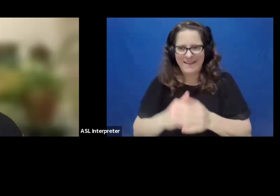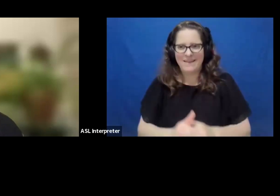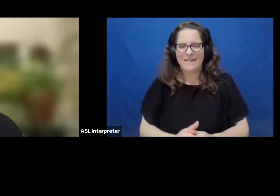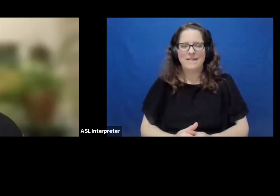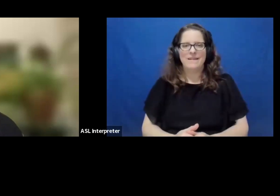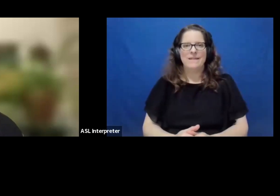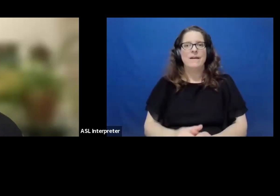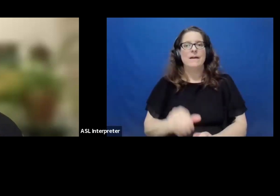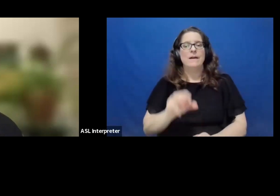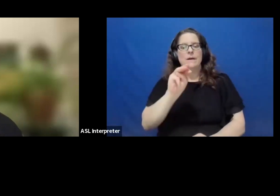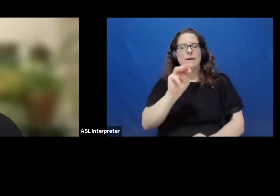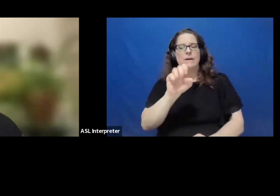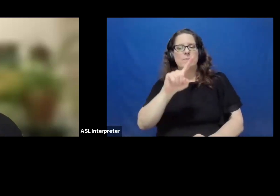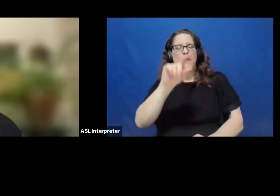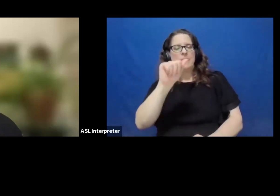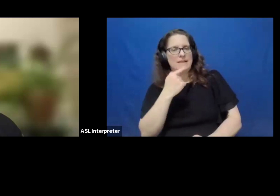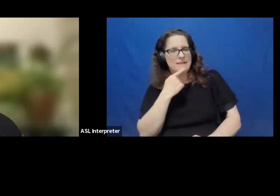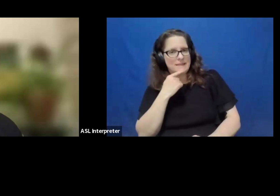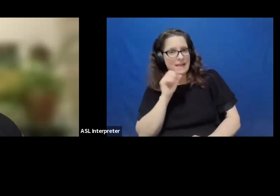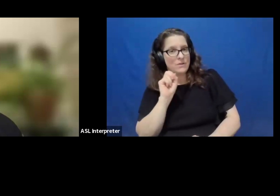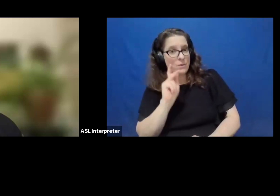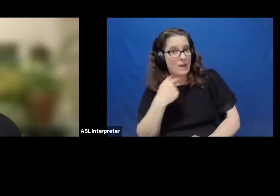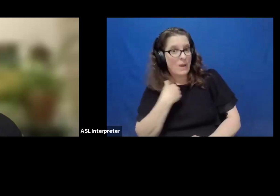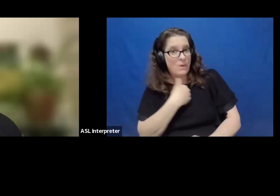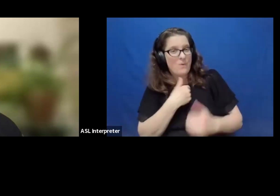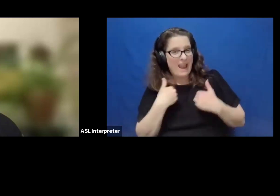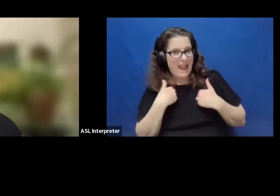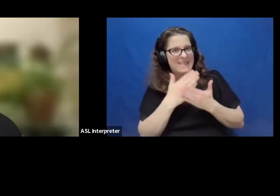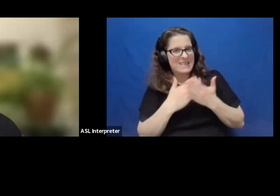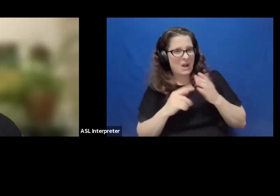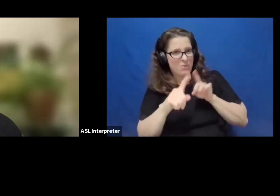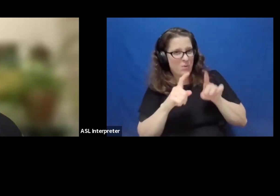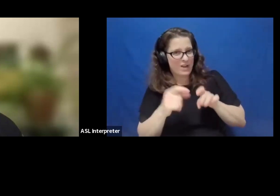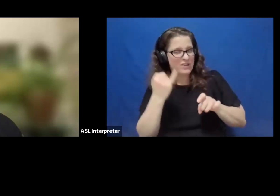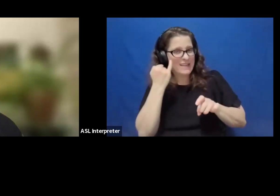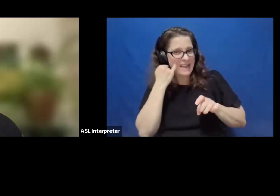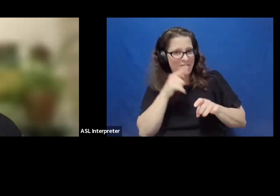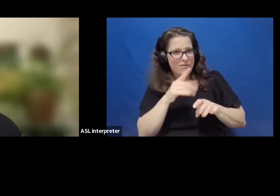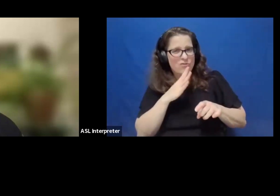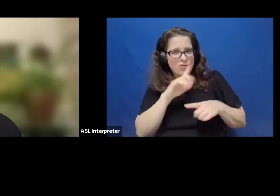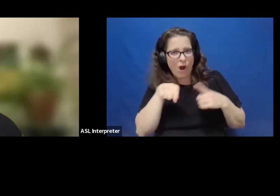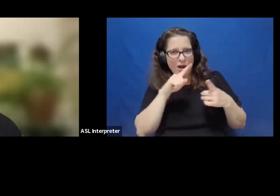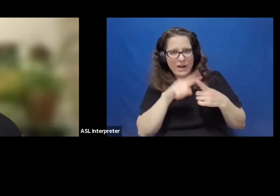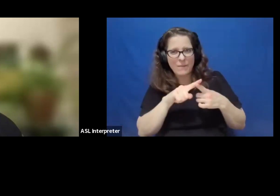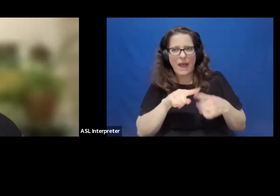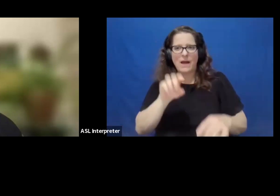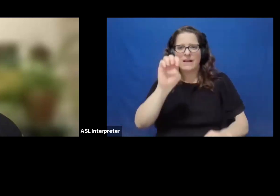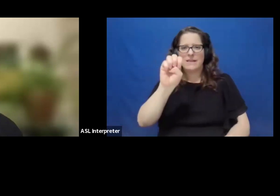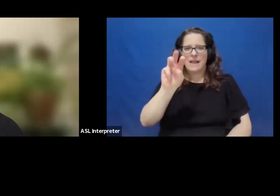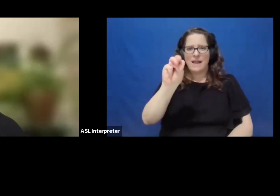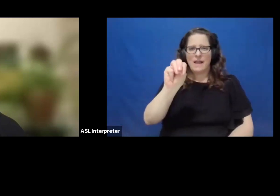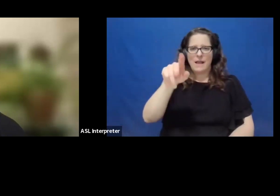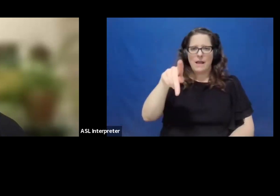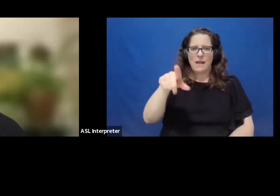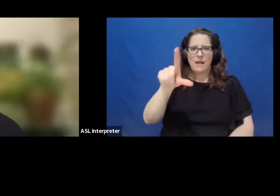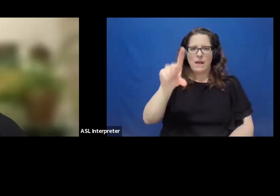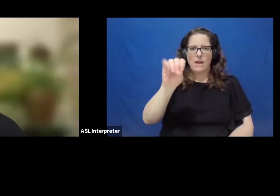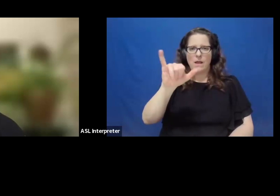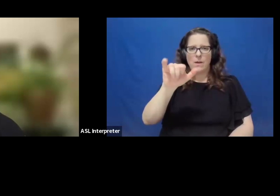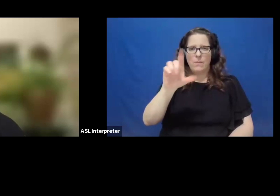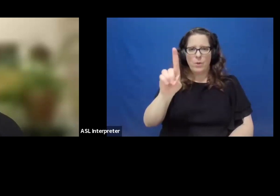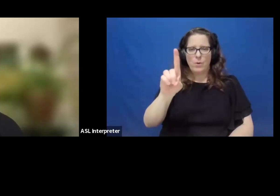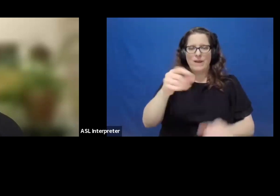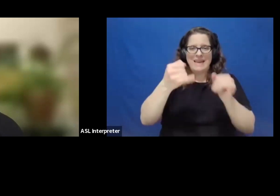Also, Michael, we had a few questions asking if what you're talking about is the Employed Individuals with Disabilities program.